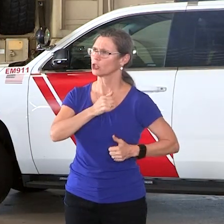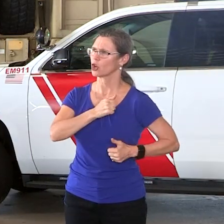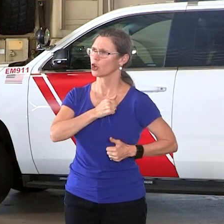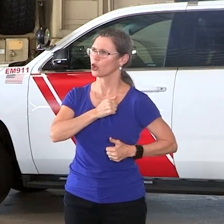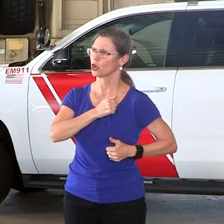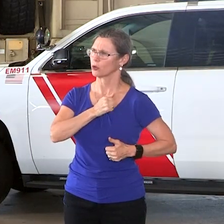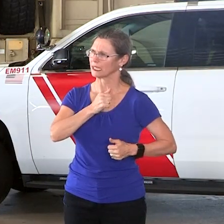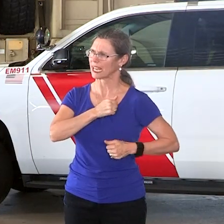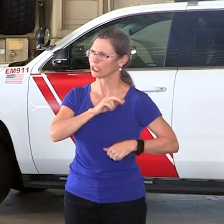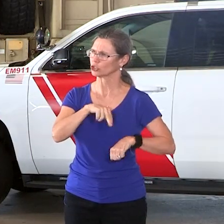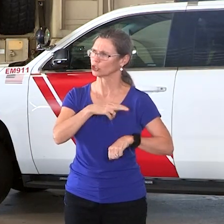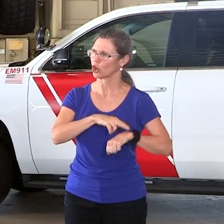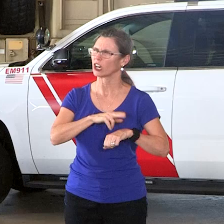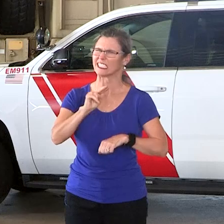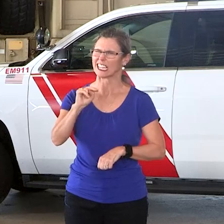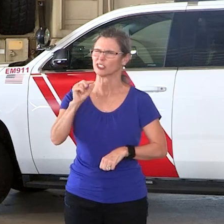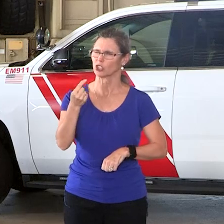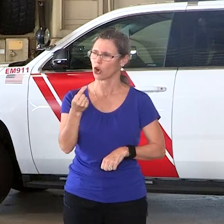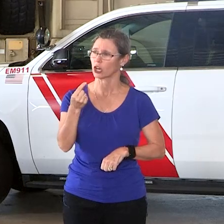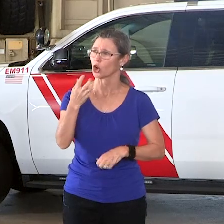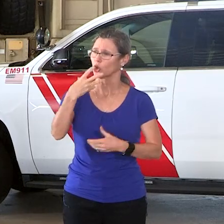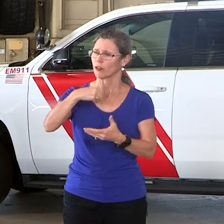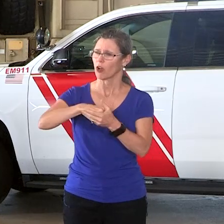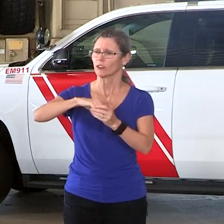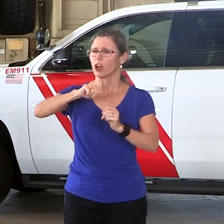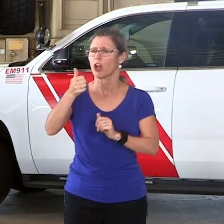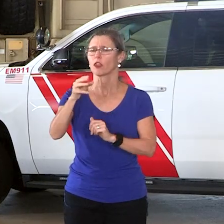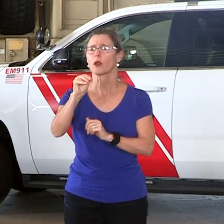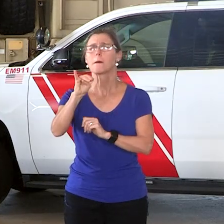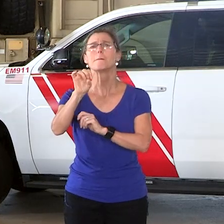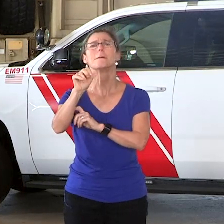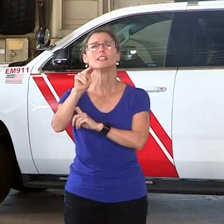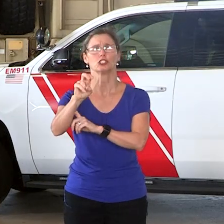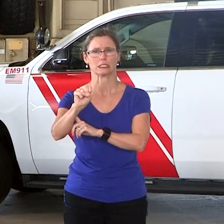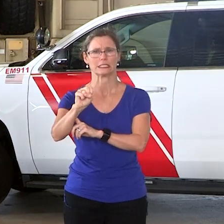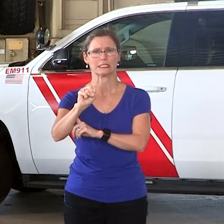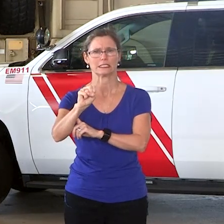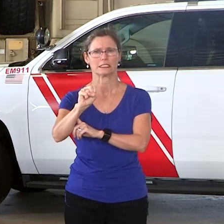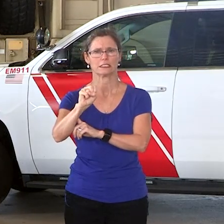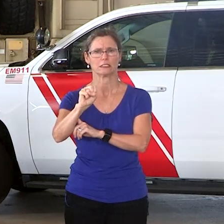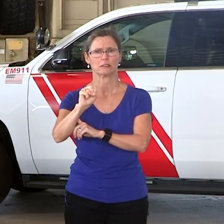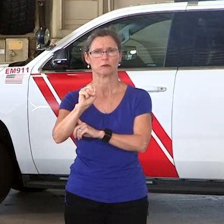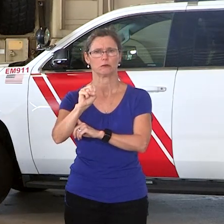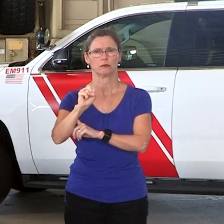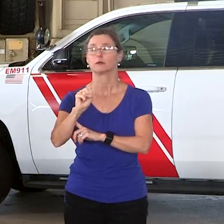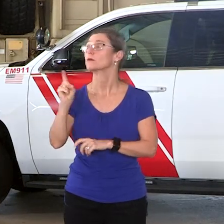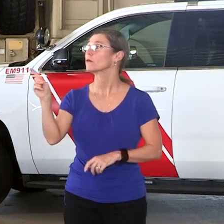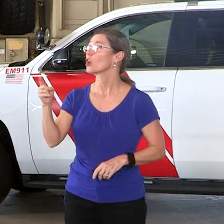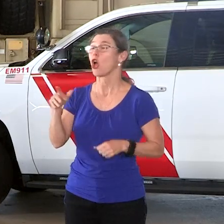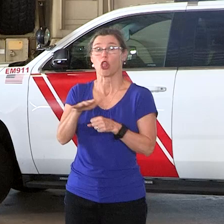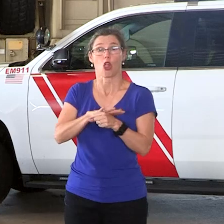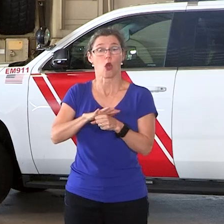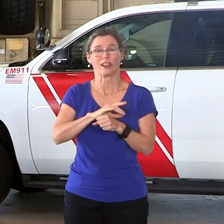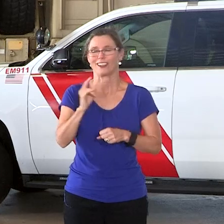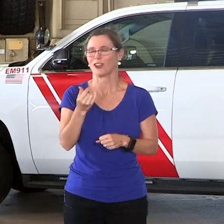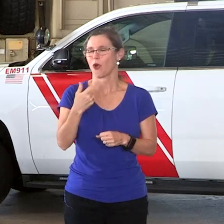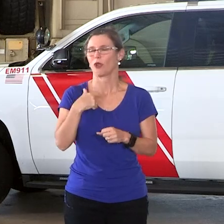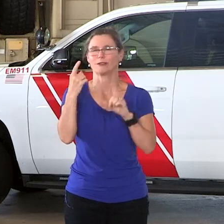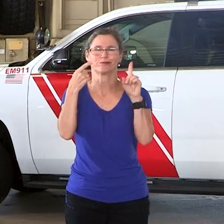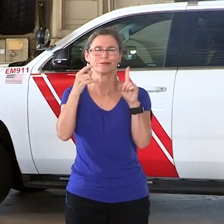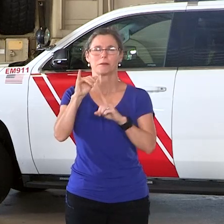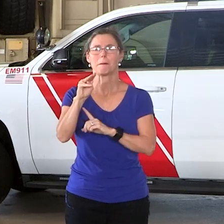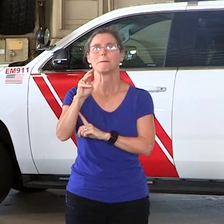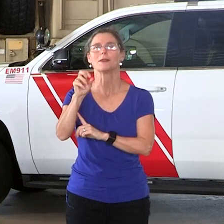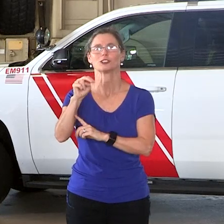asking locally, are you involved in any other missions currently besides this one? Yes, ma'am. Locally, this is the only mission we're supporting